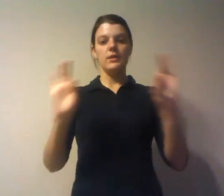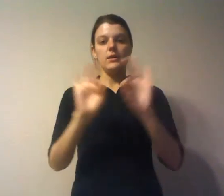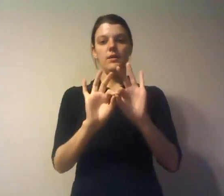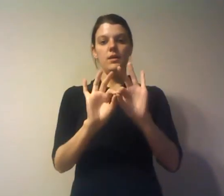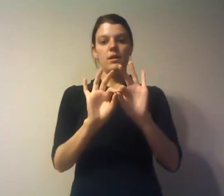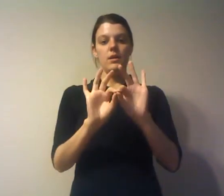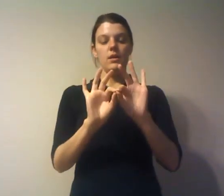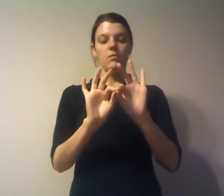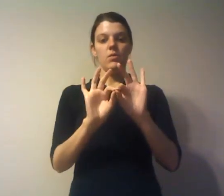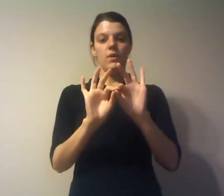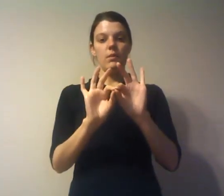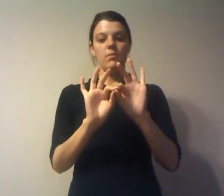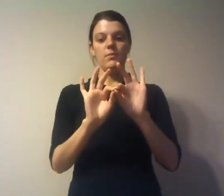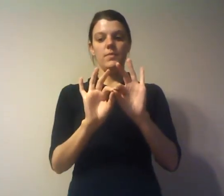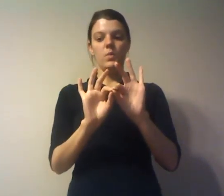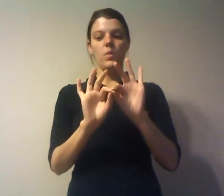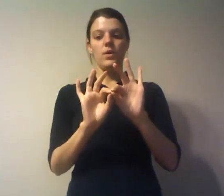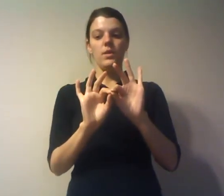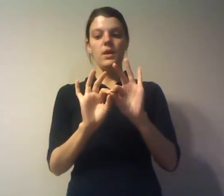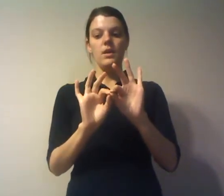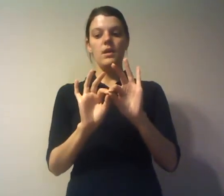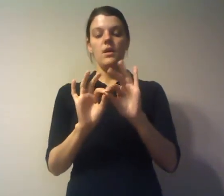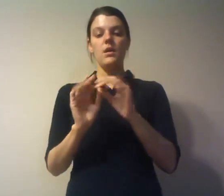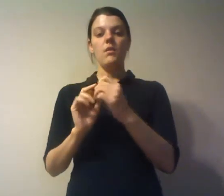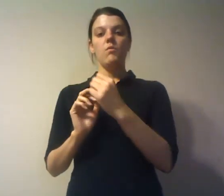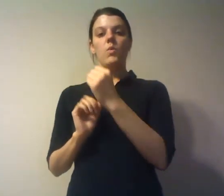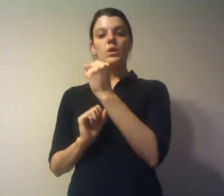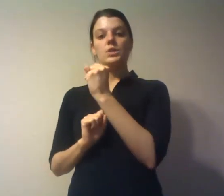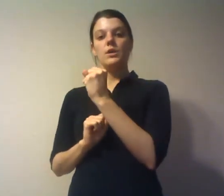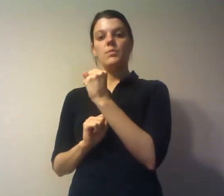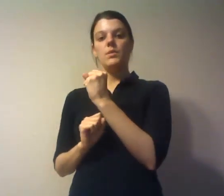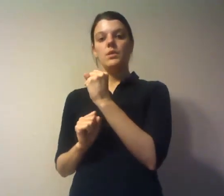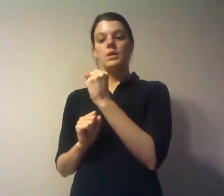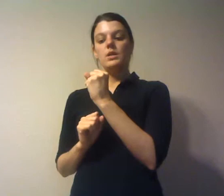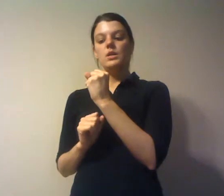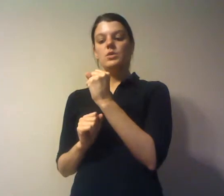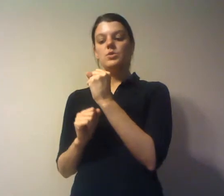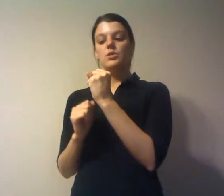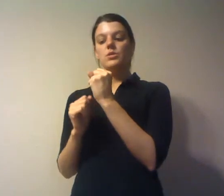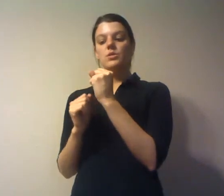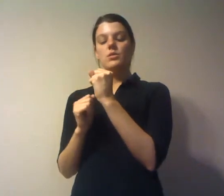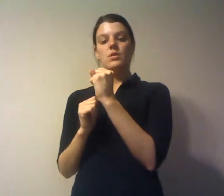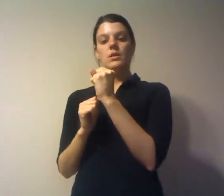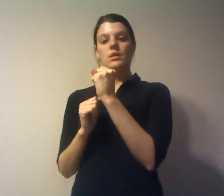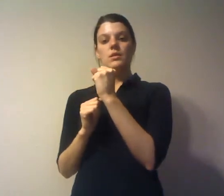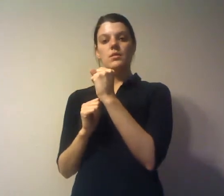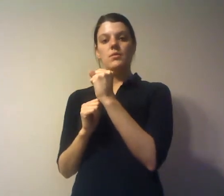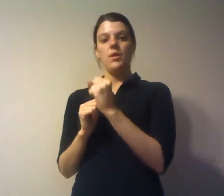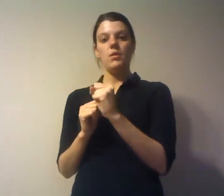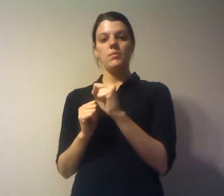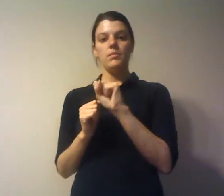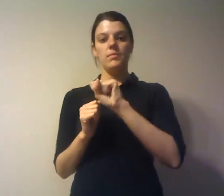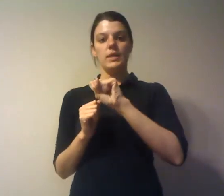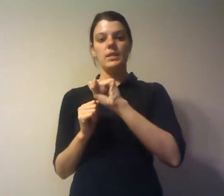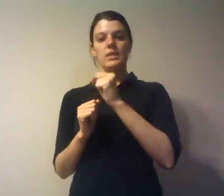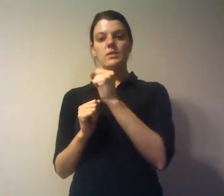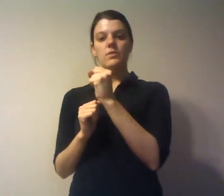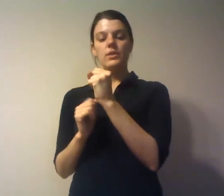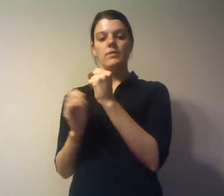here and then move up. Worthy of worship is your palm like this of your left